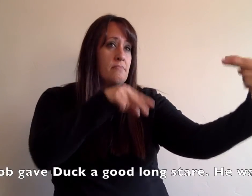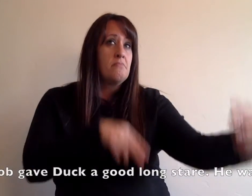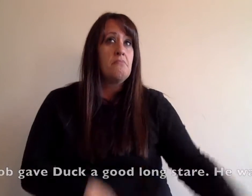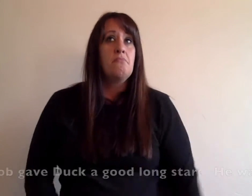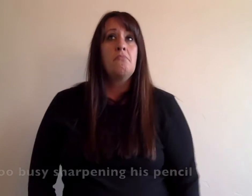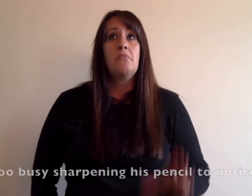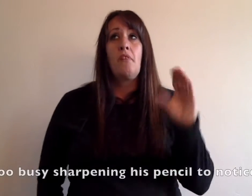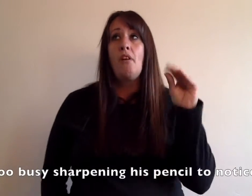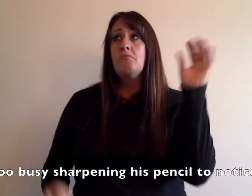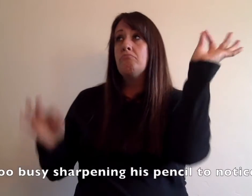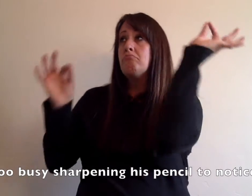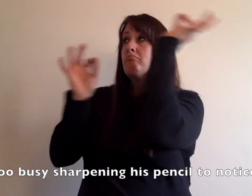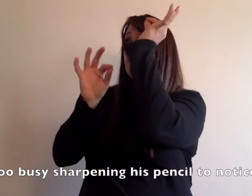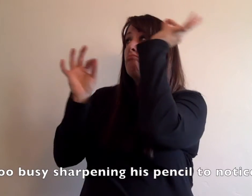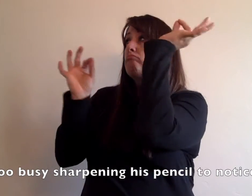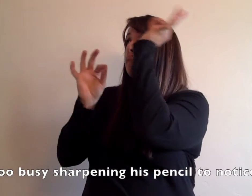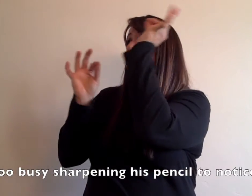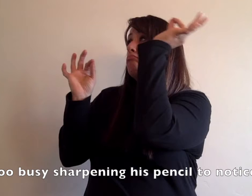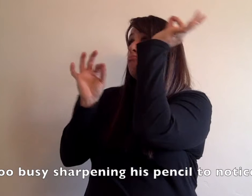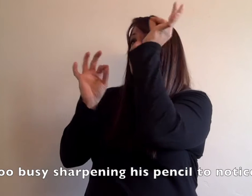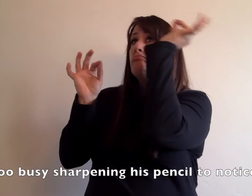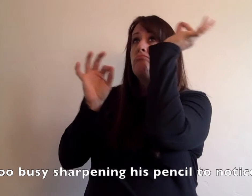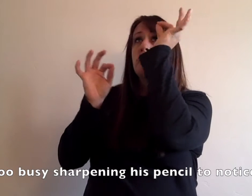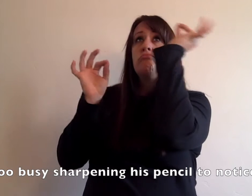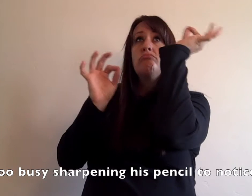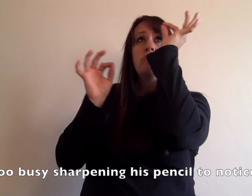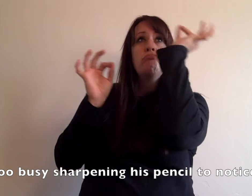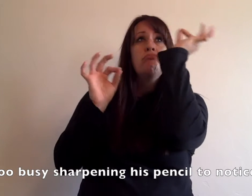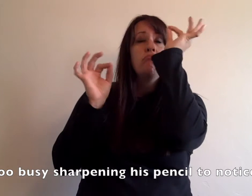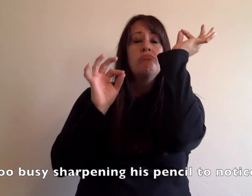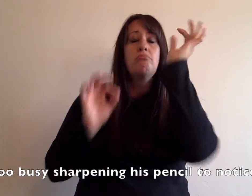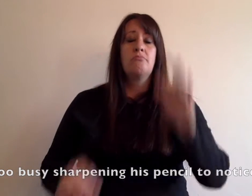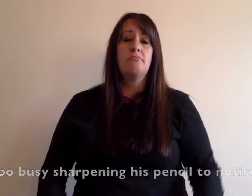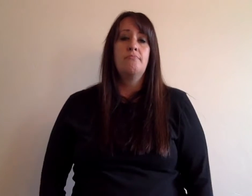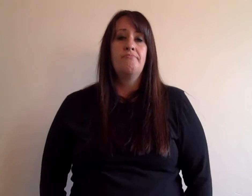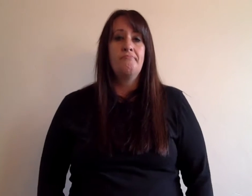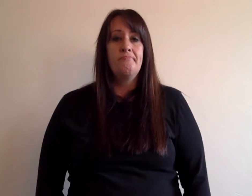long stare. Duck was too busy sharpening his pencil to notice.